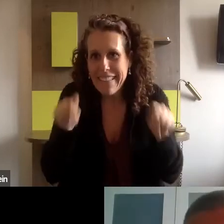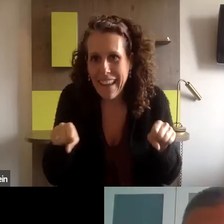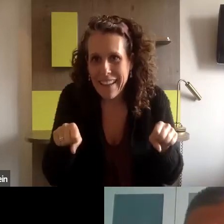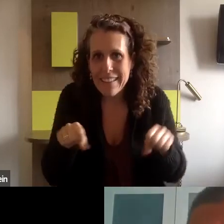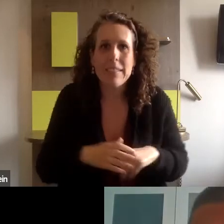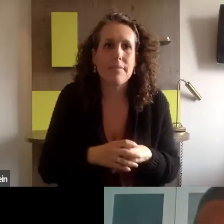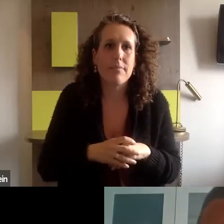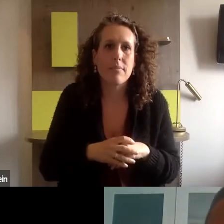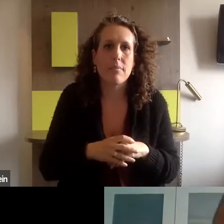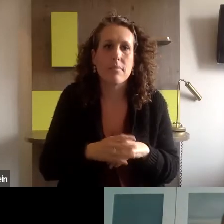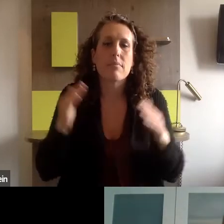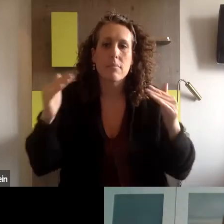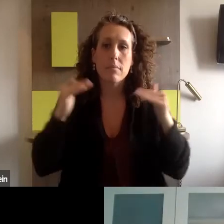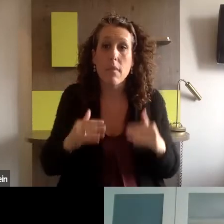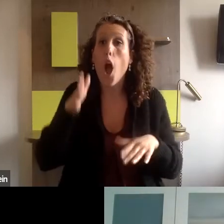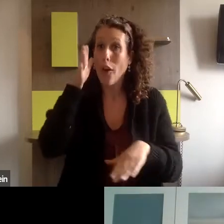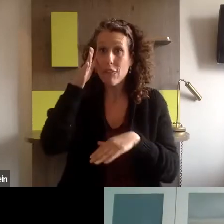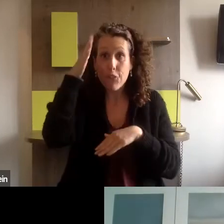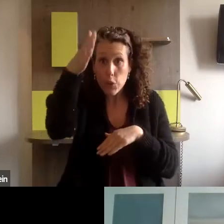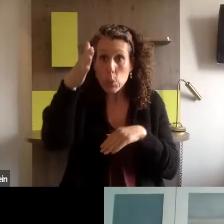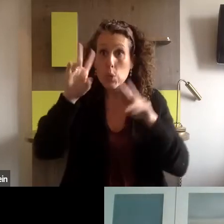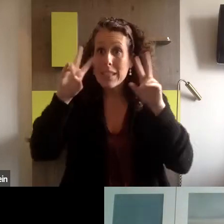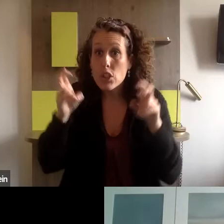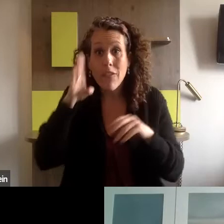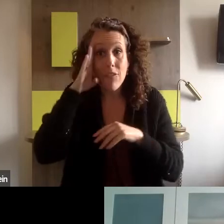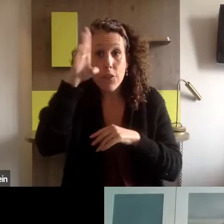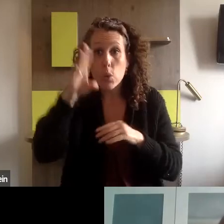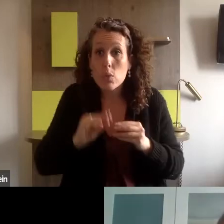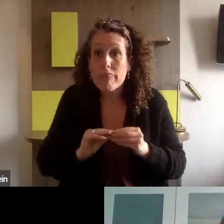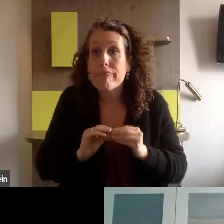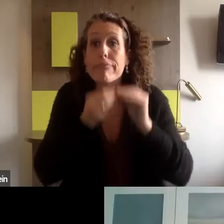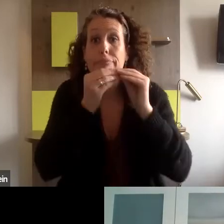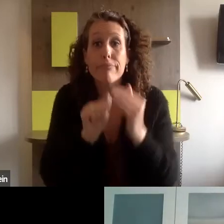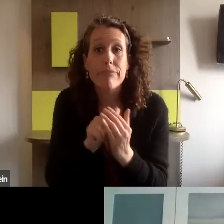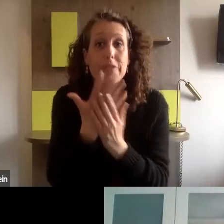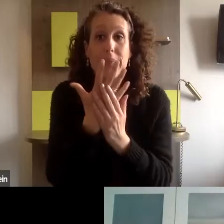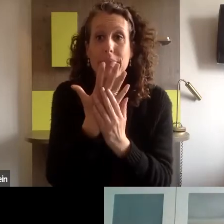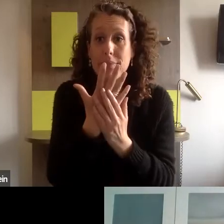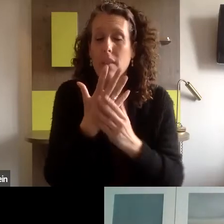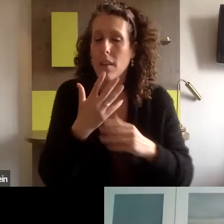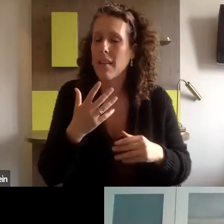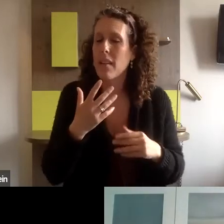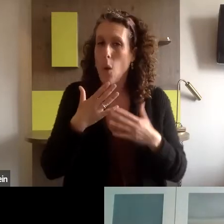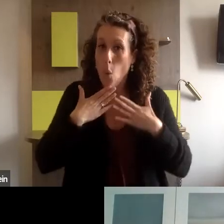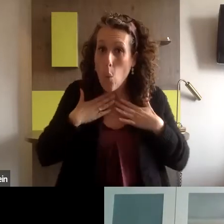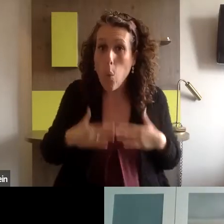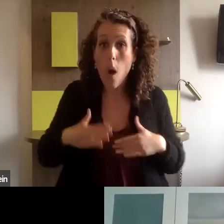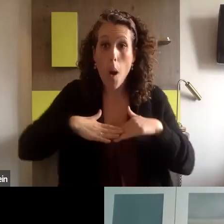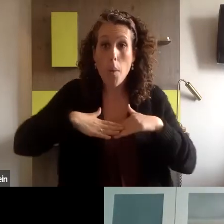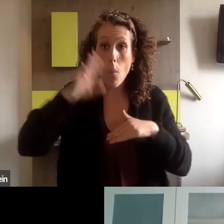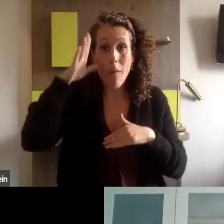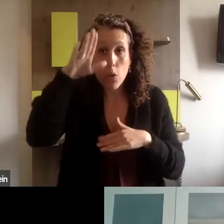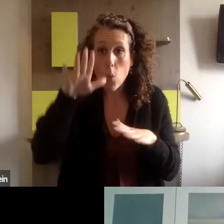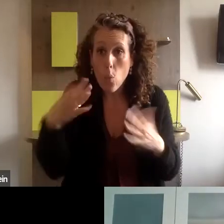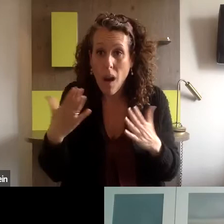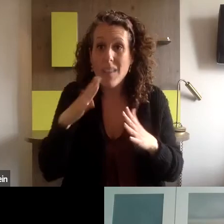some future issues for the future or future development. I mean, what we really should do more in the future is to validate sign